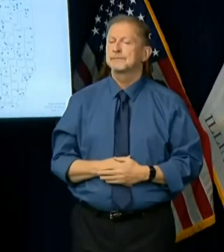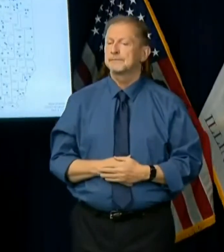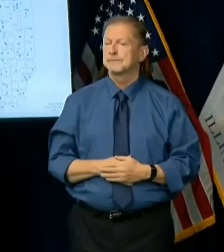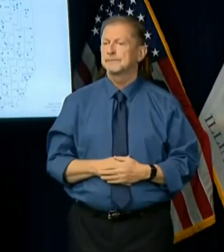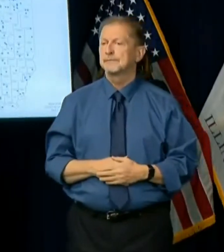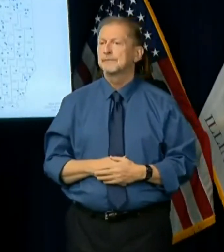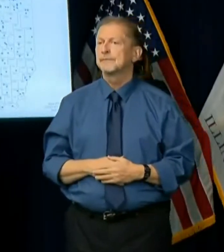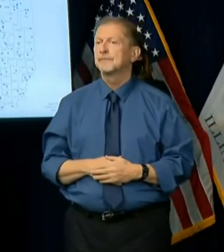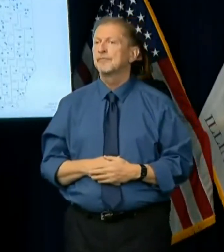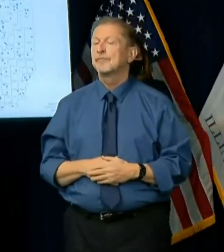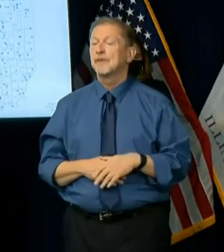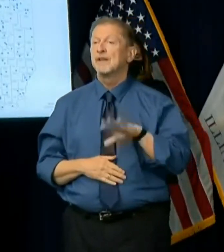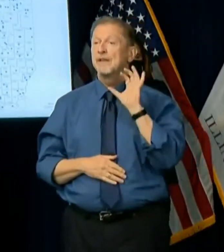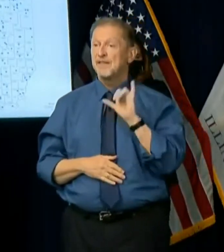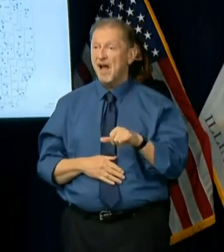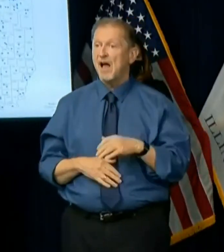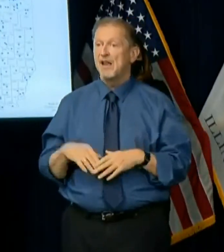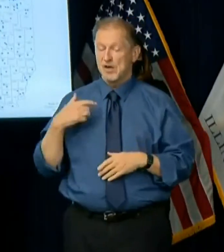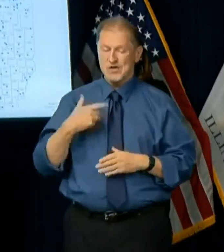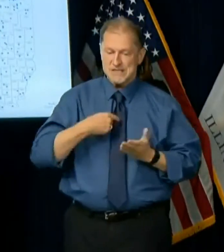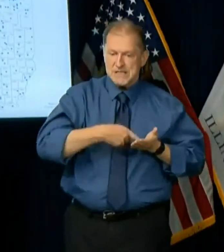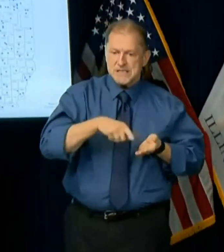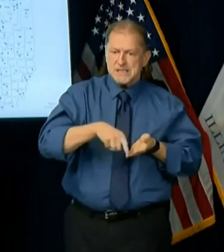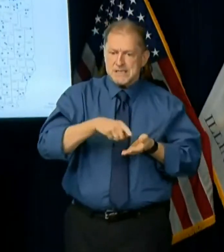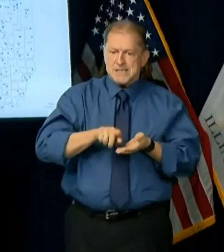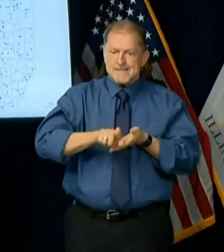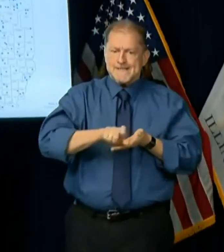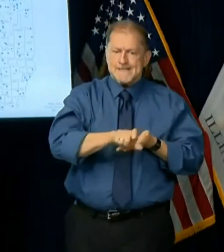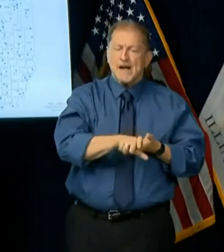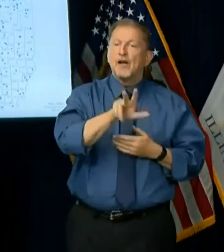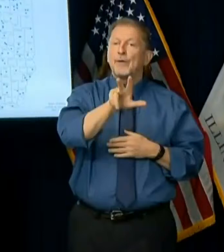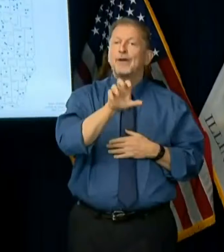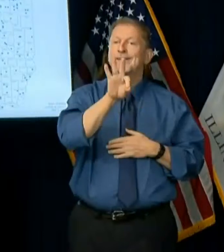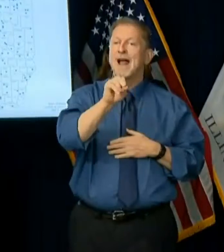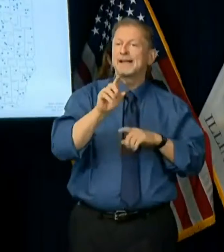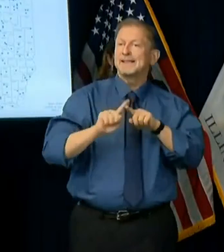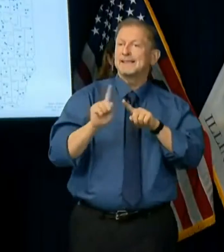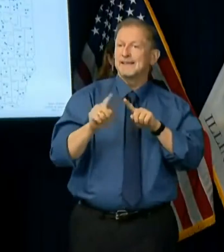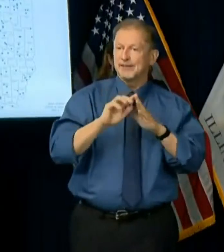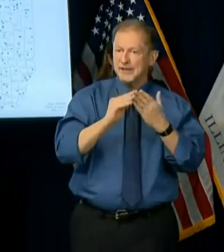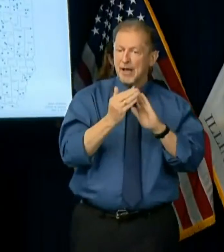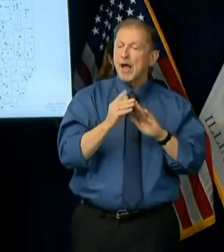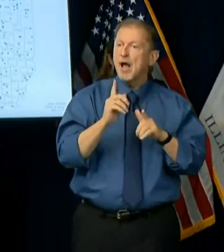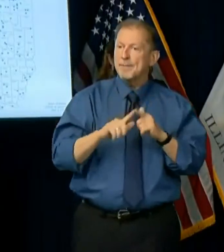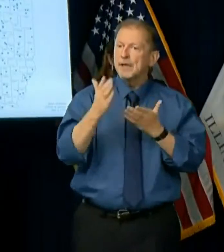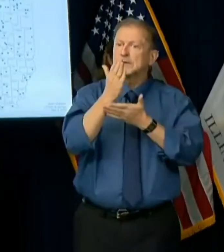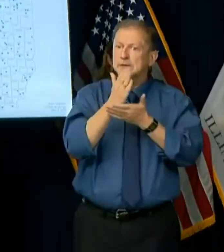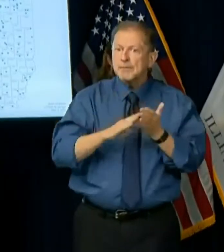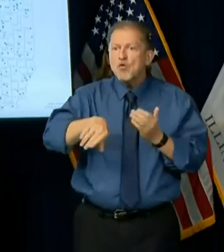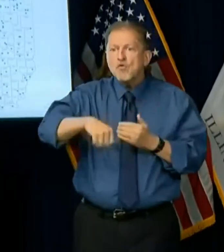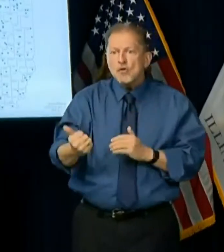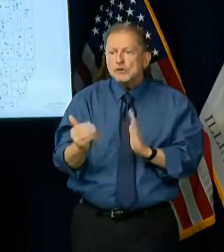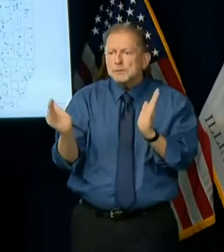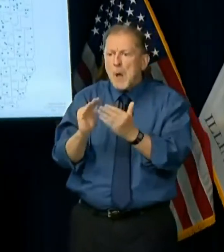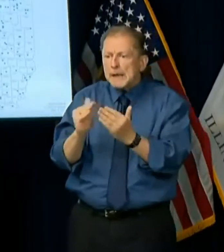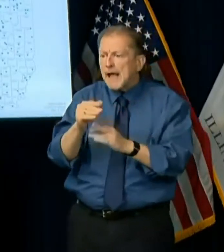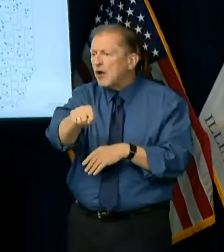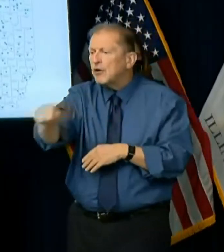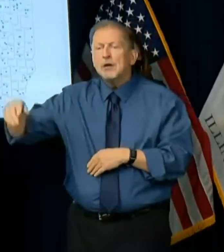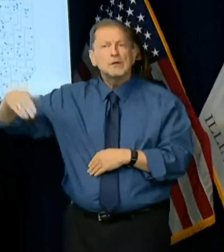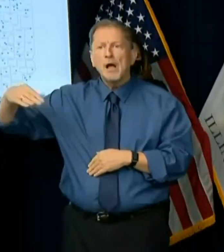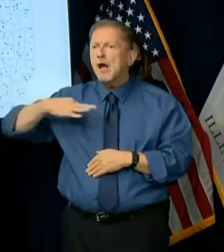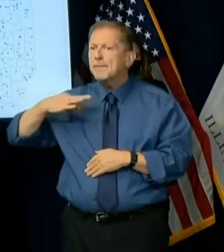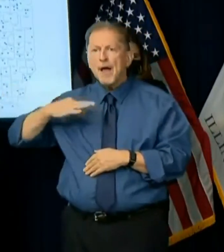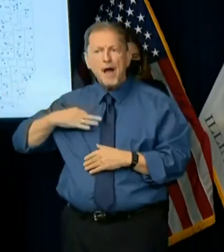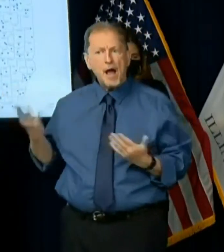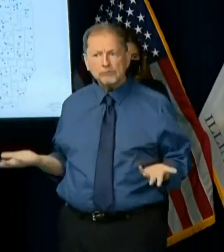over 390 payments have gone out, local government units statewide are eligible, more of them